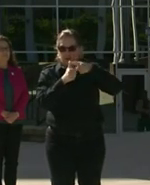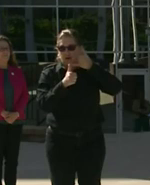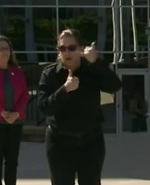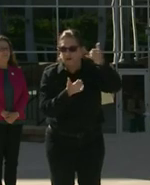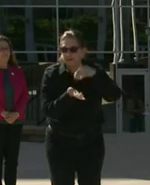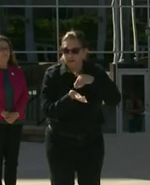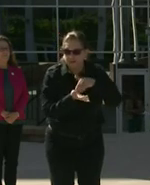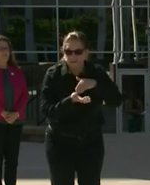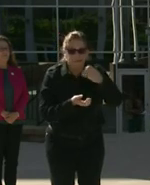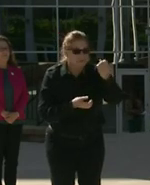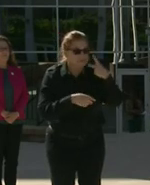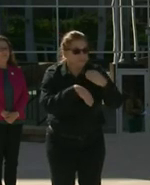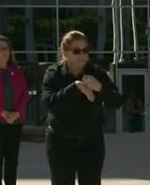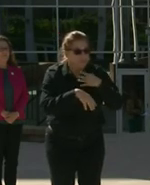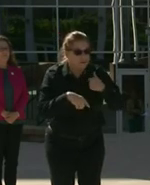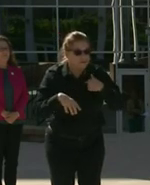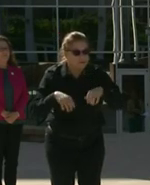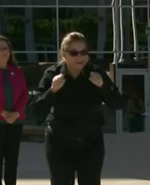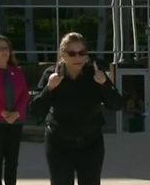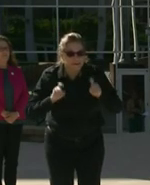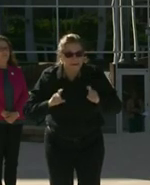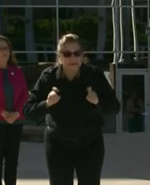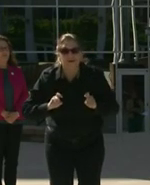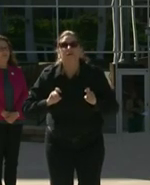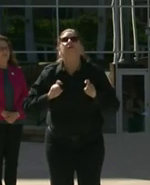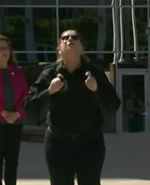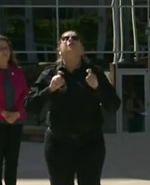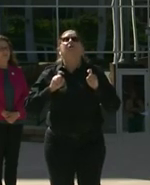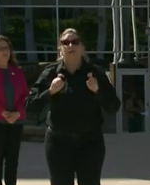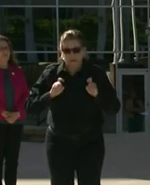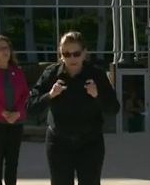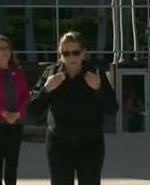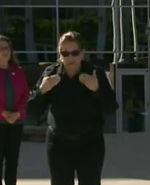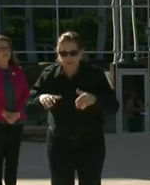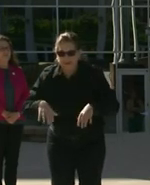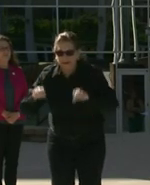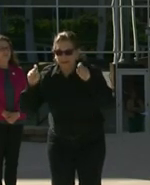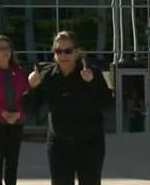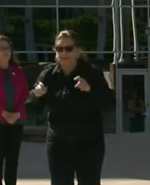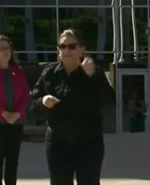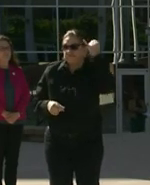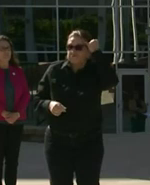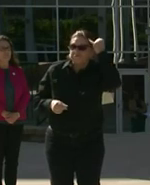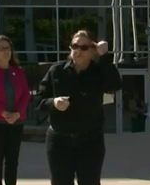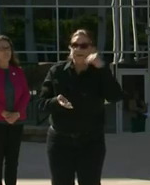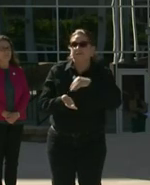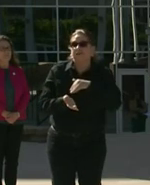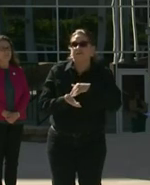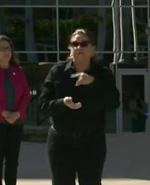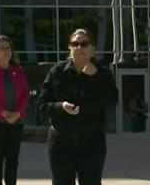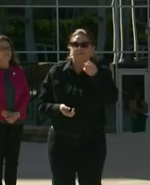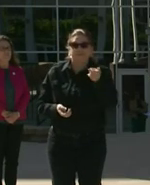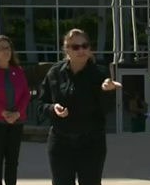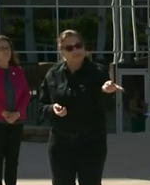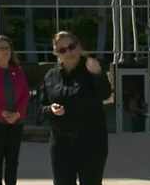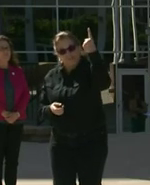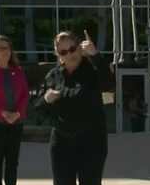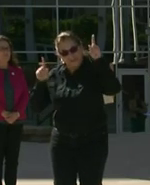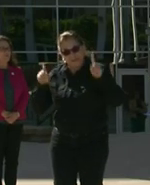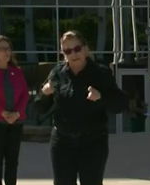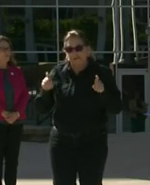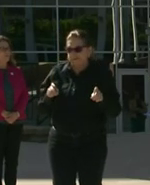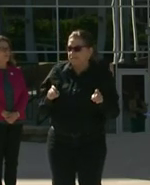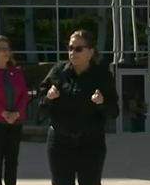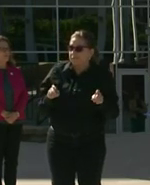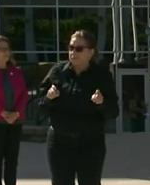them. Furthermore, if a medical professional advises you to go to the doctor or to a testing site, please listen.